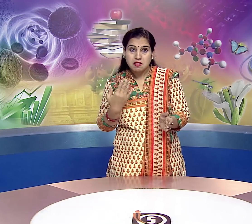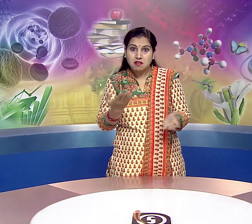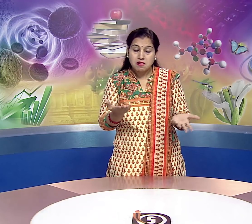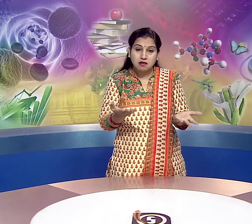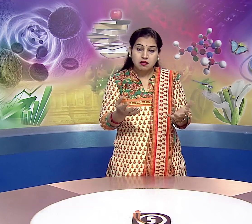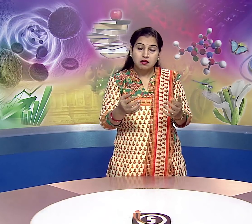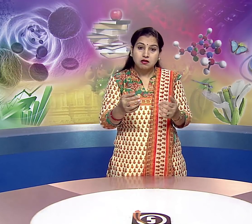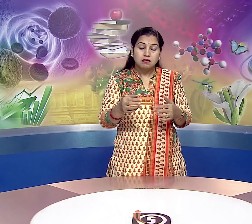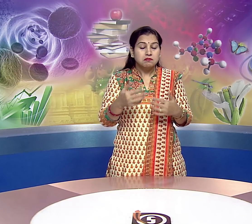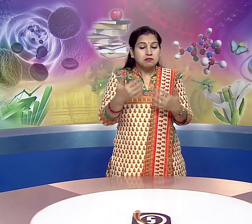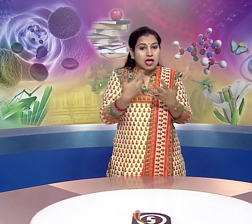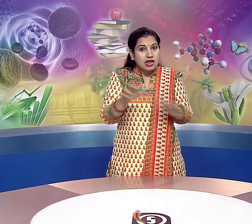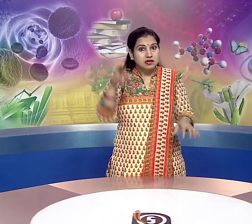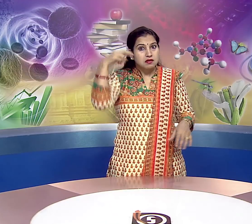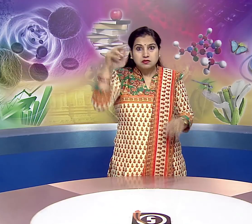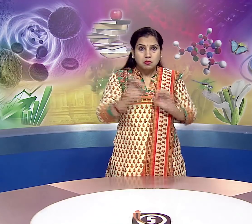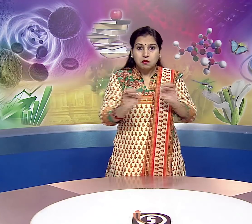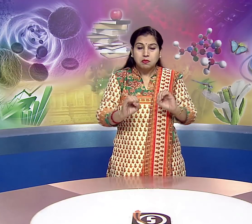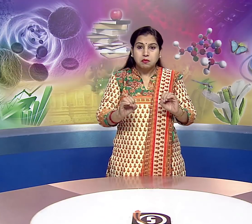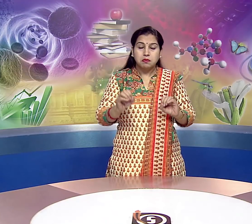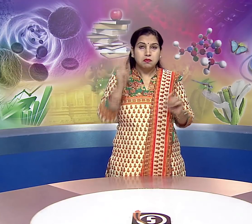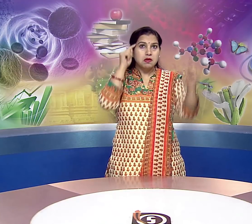without provocation, purpose, or hunger.